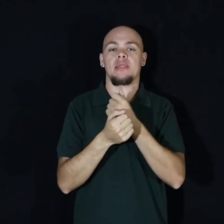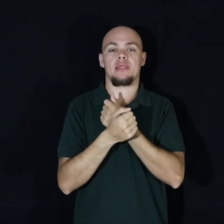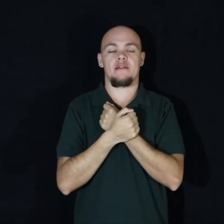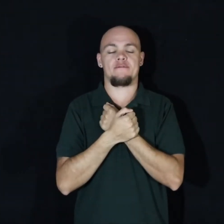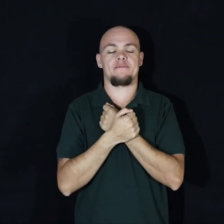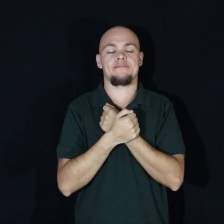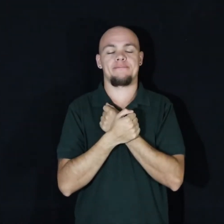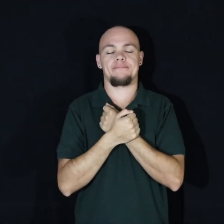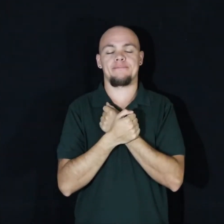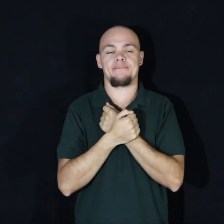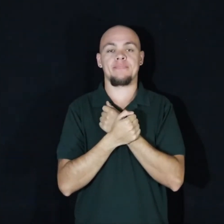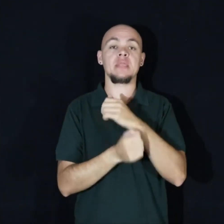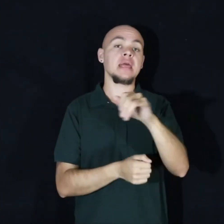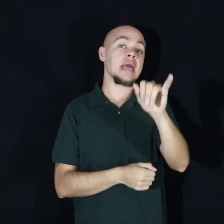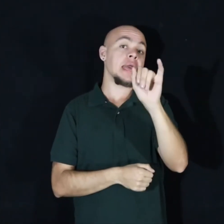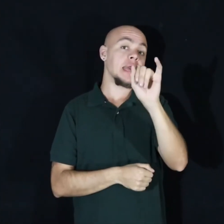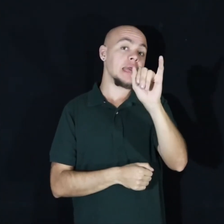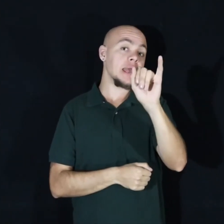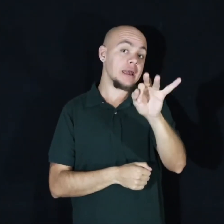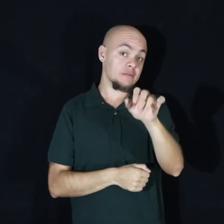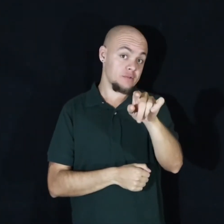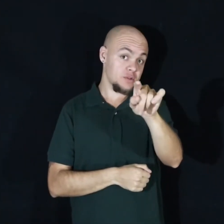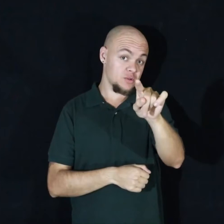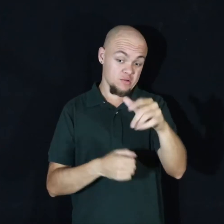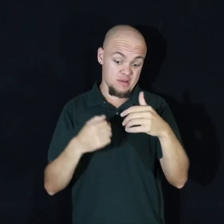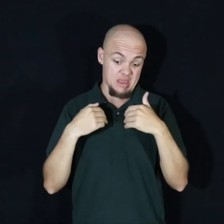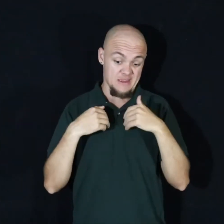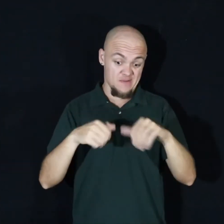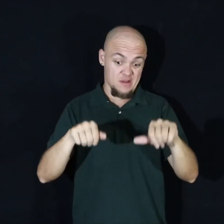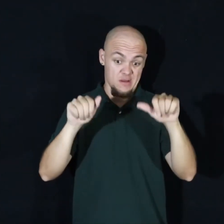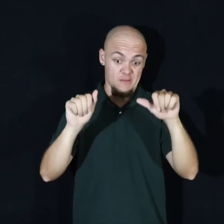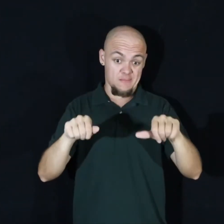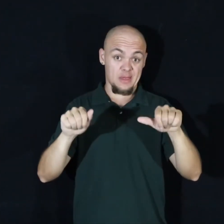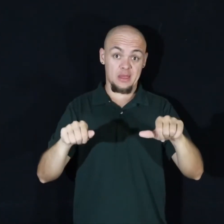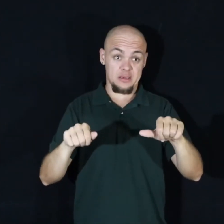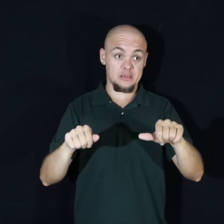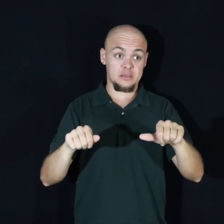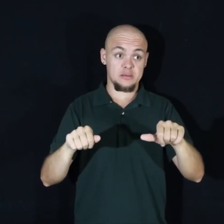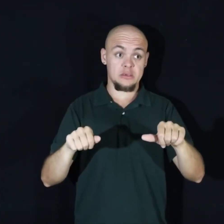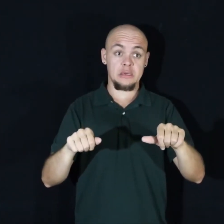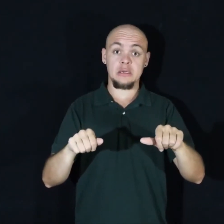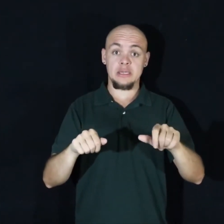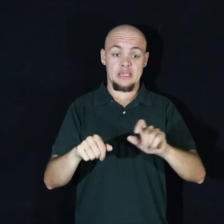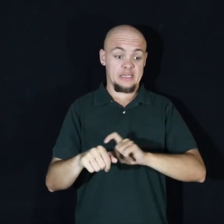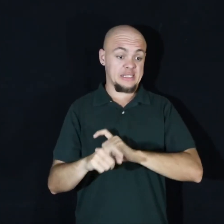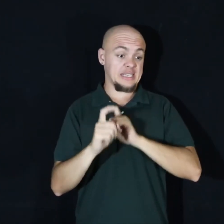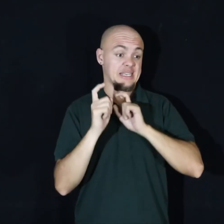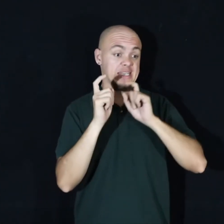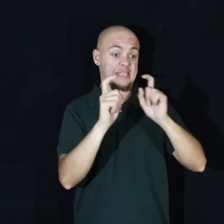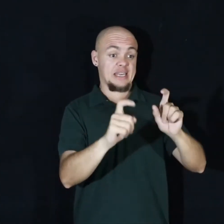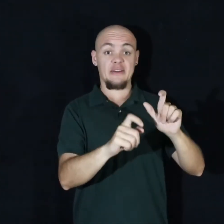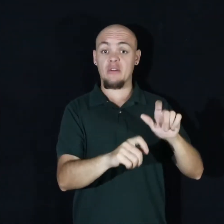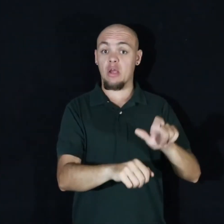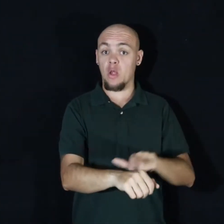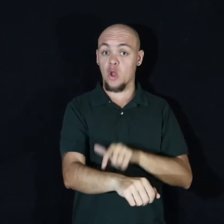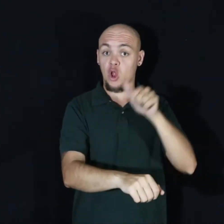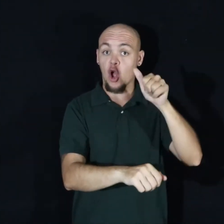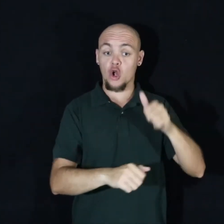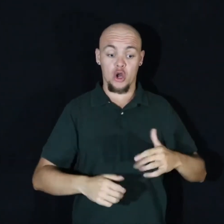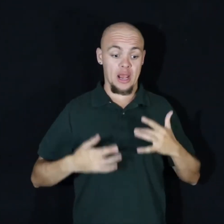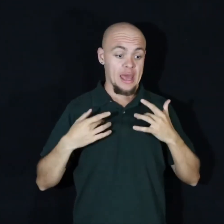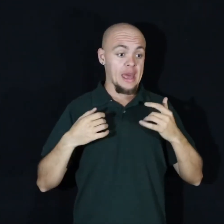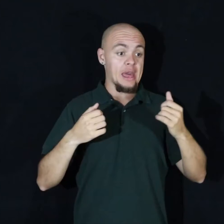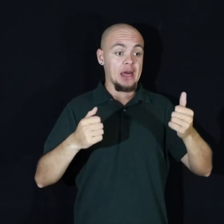we are under a debt of love. If you have the ability to